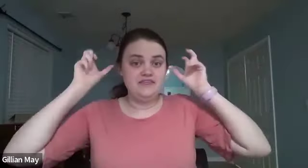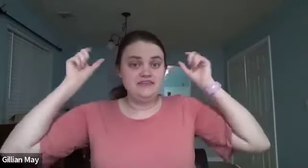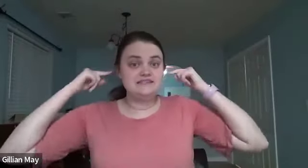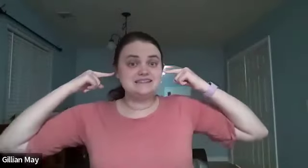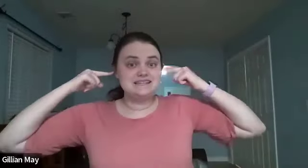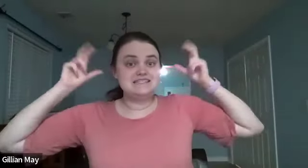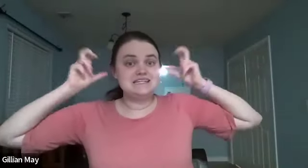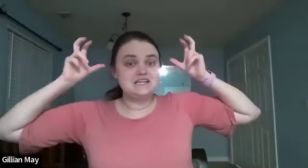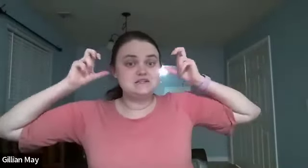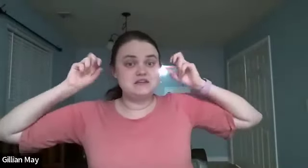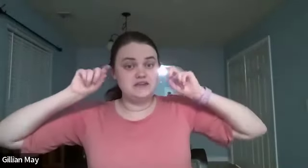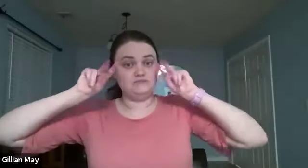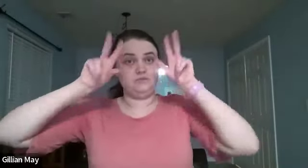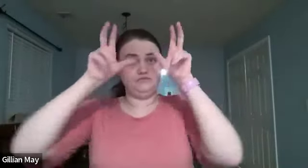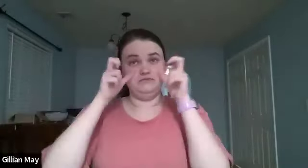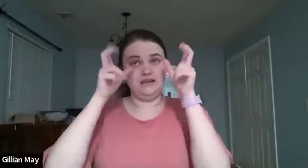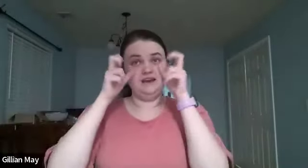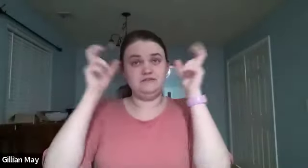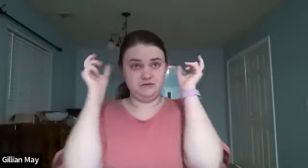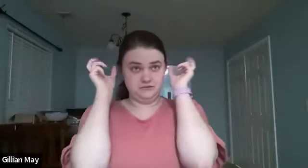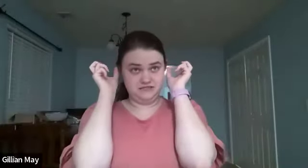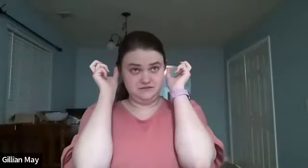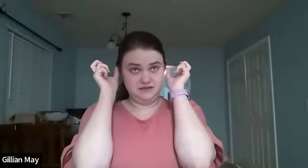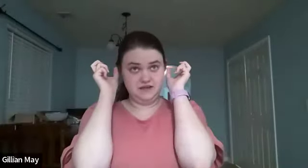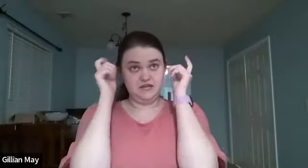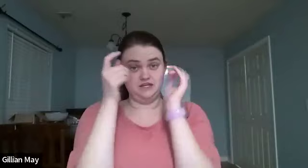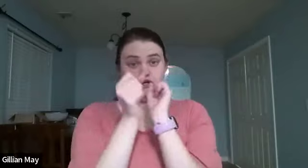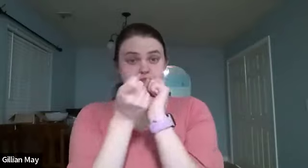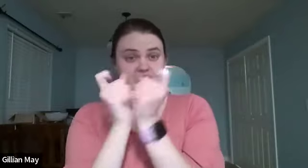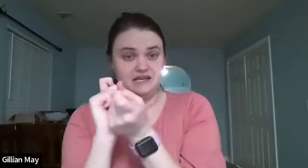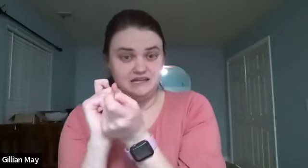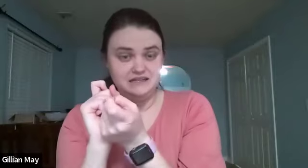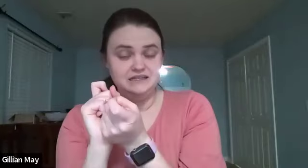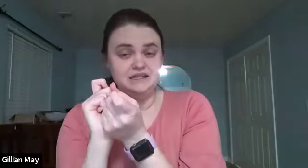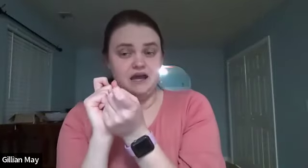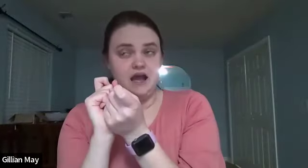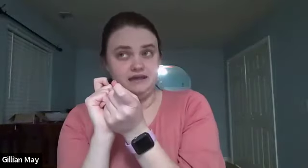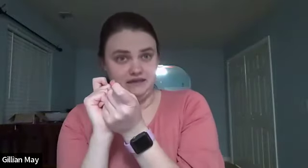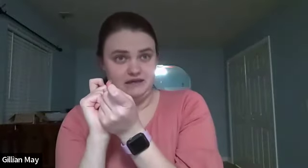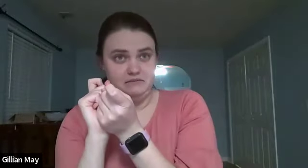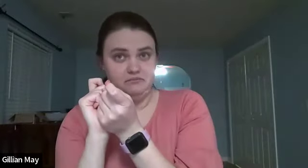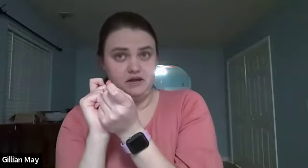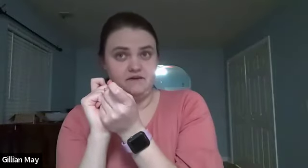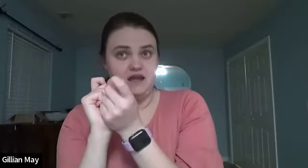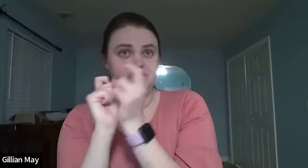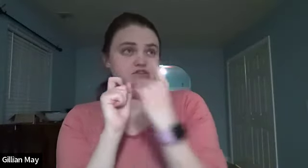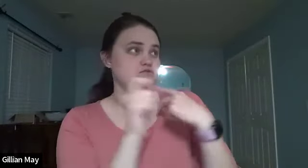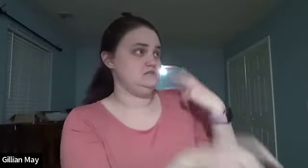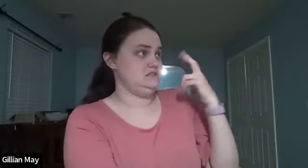these listening ears and then like kind of like receiving it and then interpreting it, I get it. But if I had to